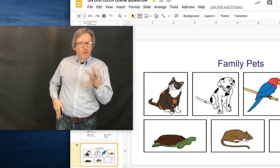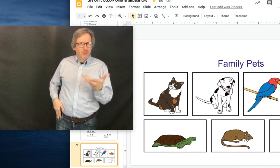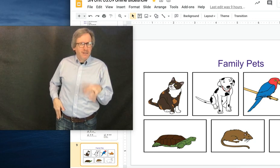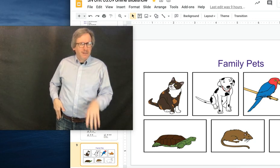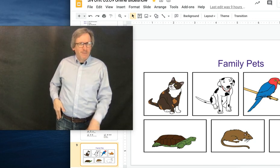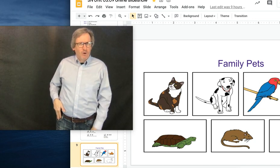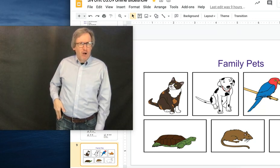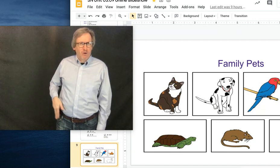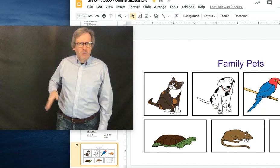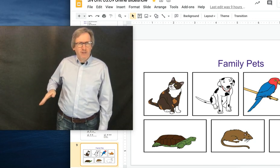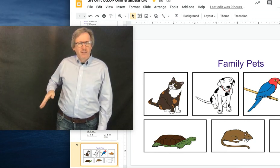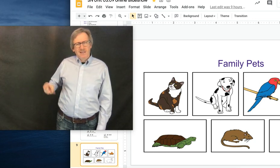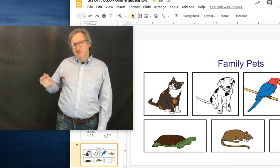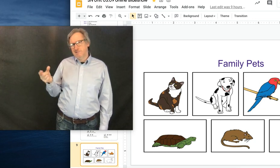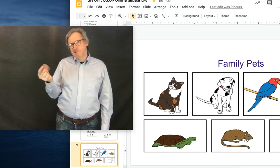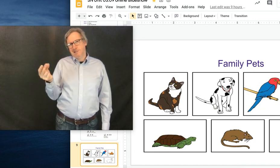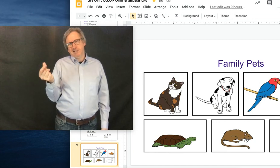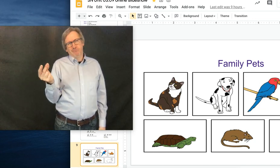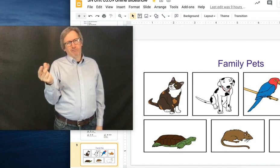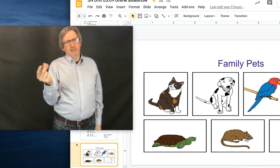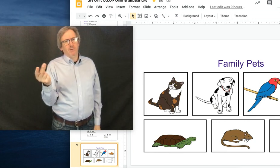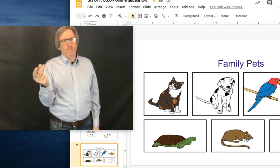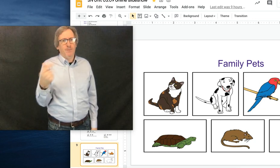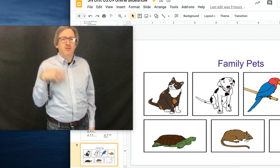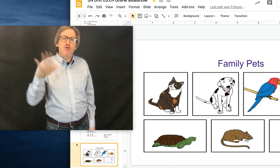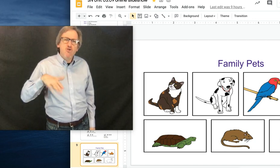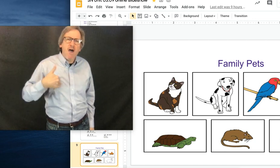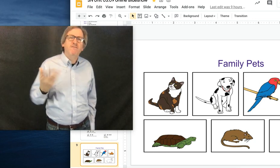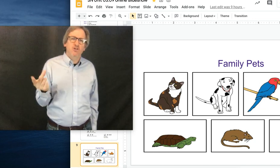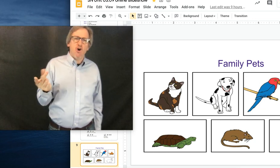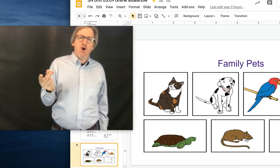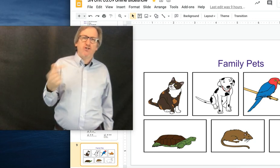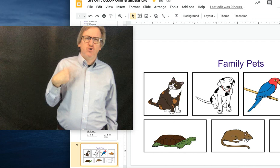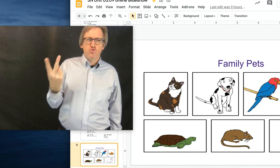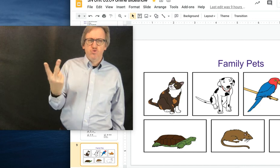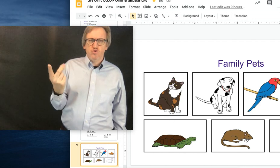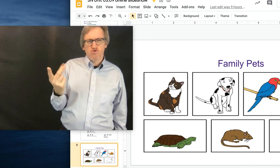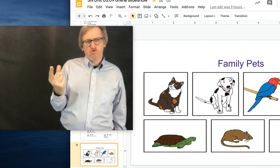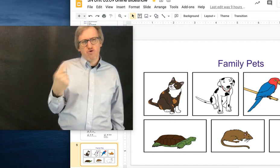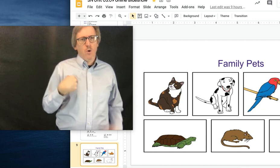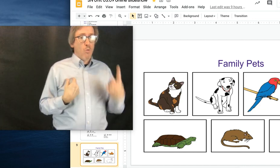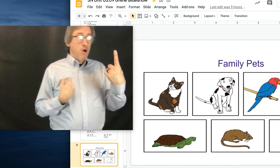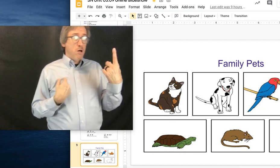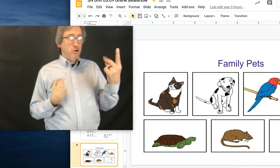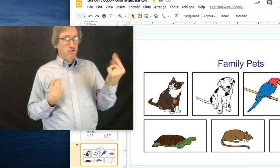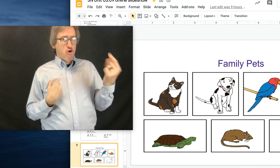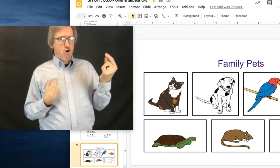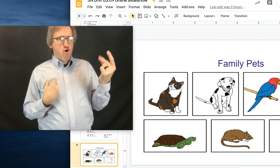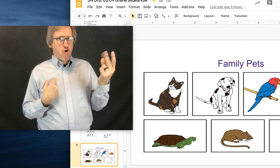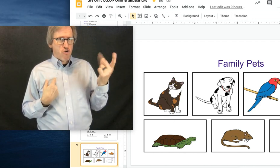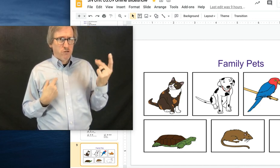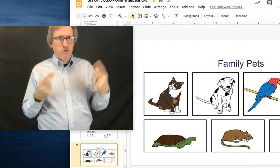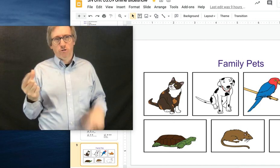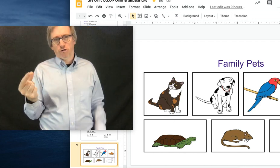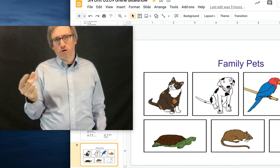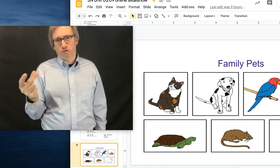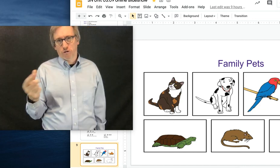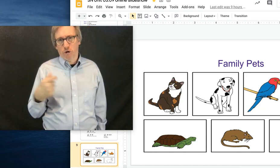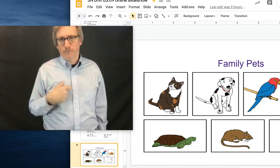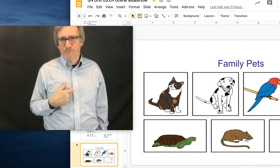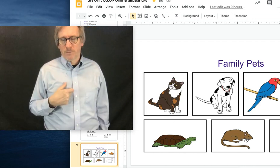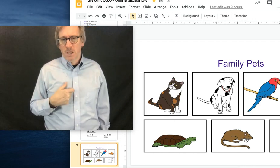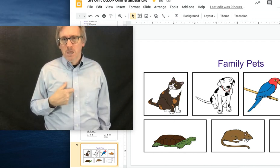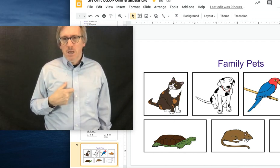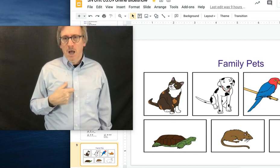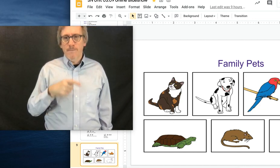be older and a little bit more awkward. This is really what people use. Oh, have a dog. One dog. Dog, dog, dog, dog,